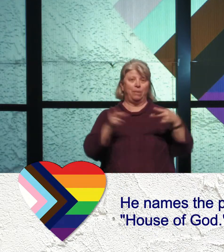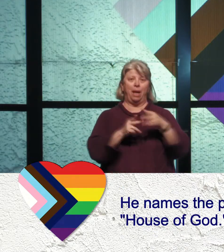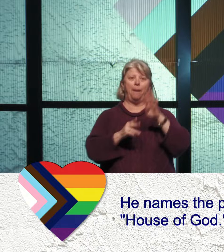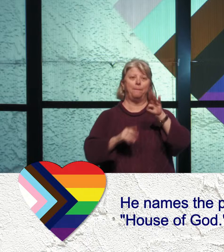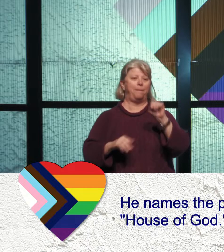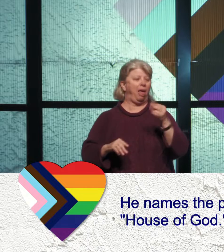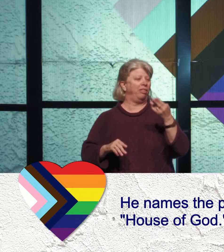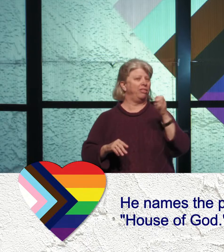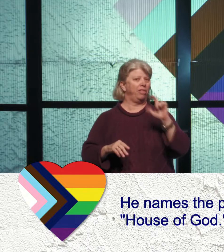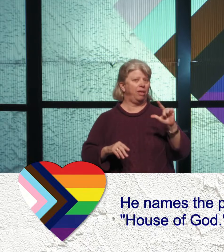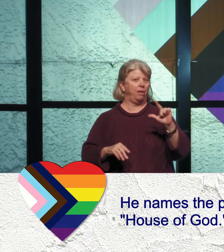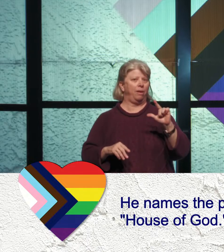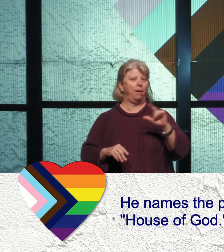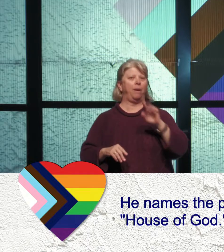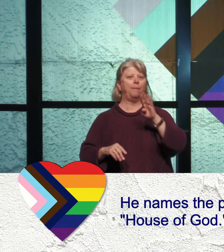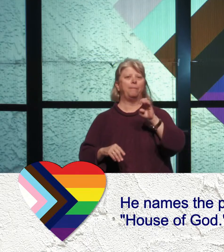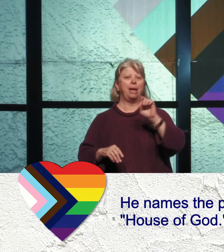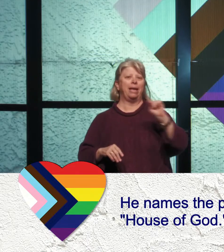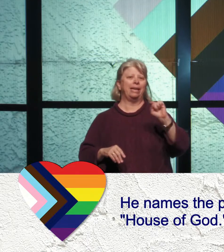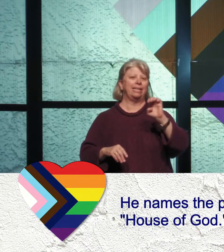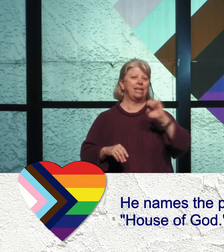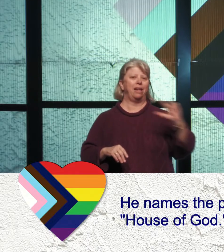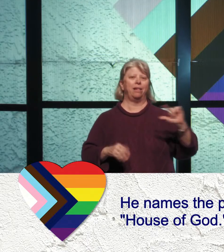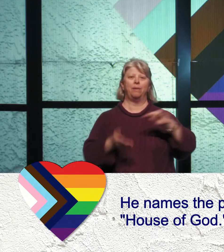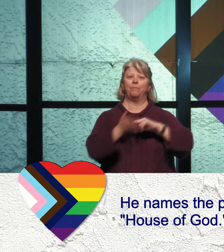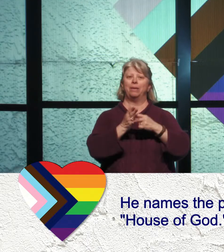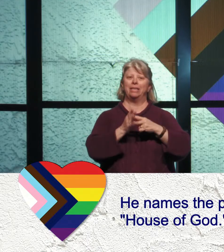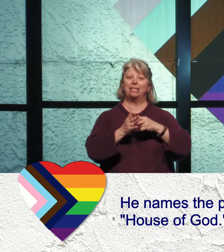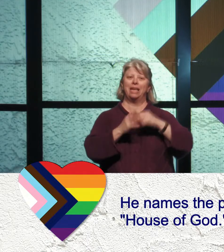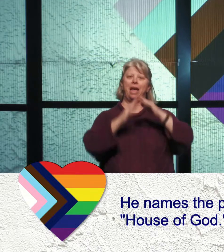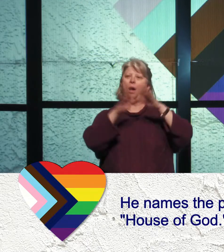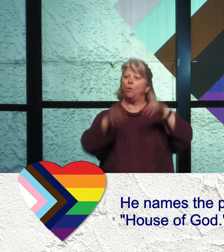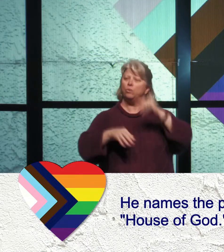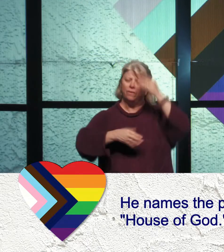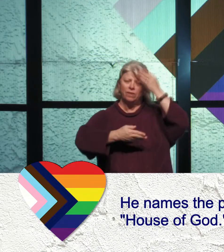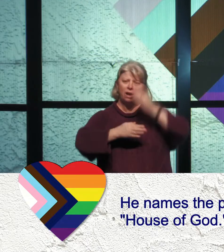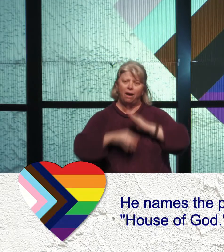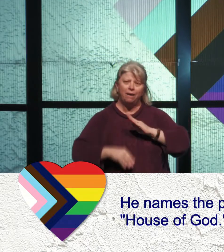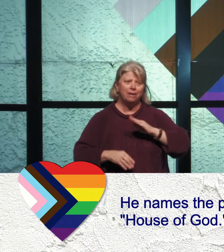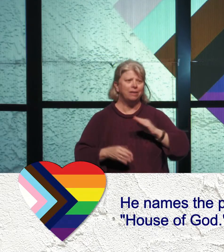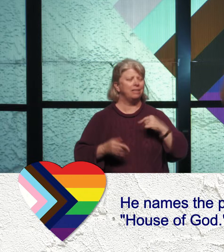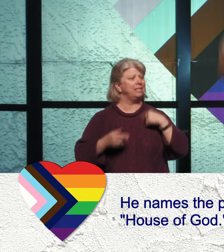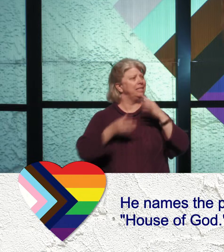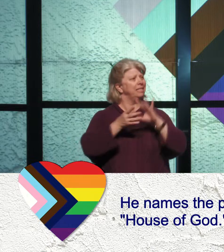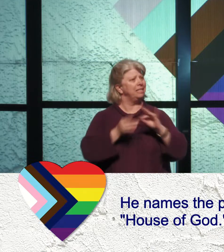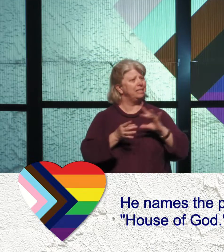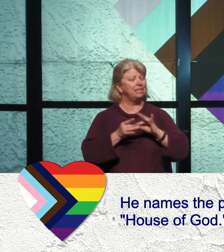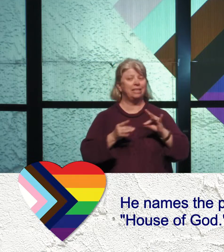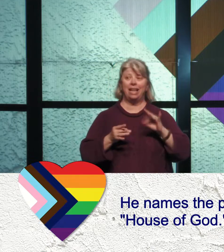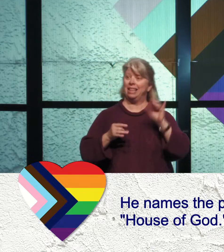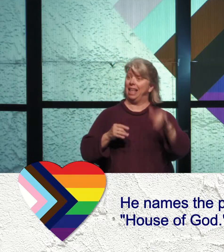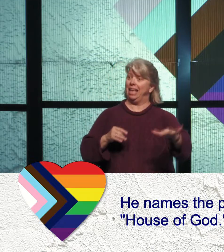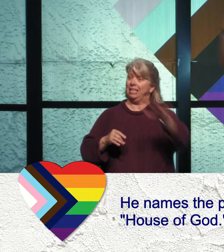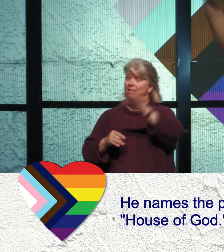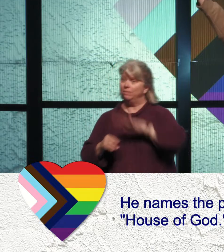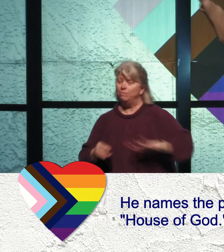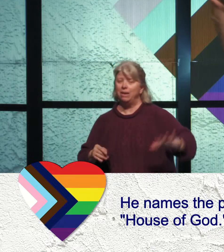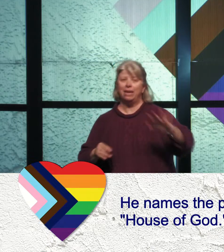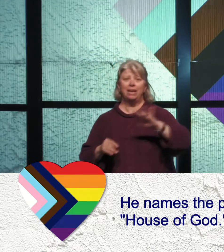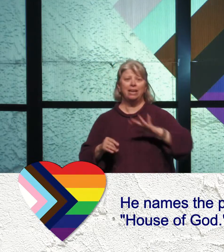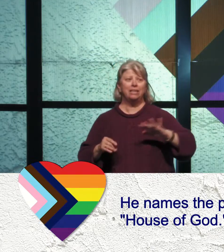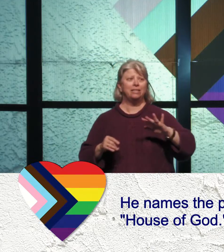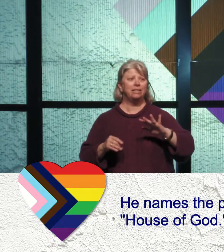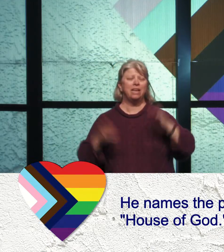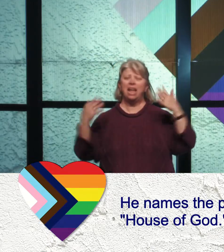Bethel, Beit El in Hebrew, which means house of God. And what he's saying is that space where